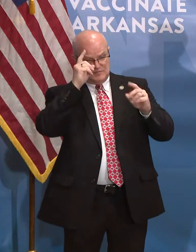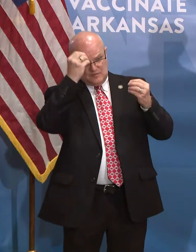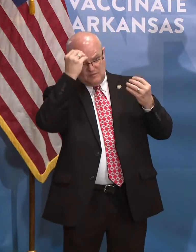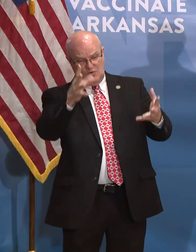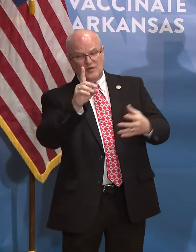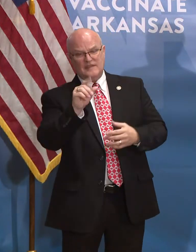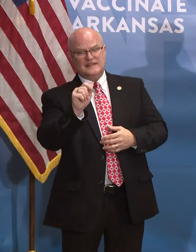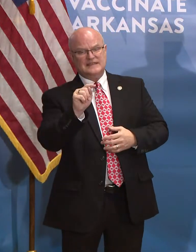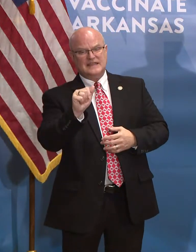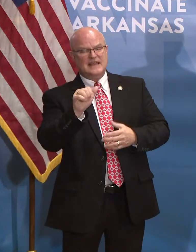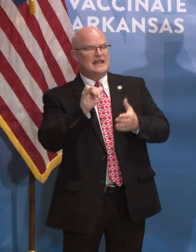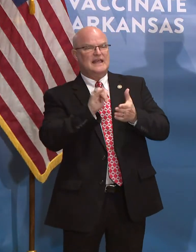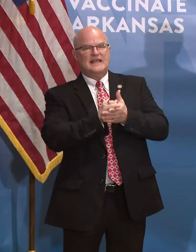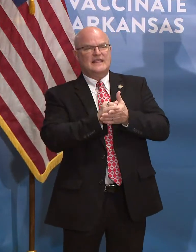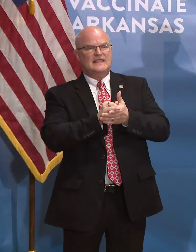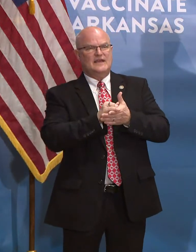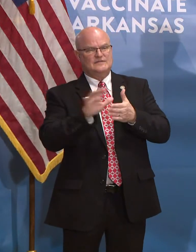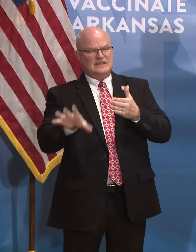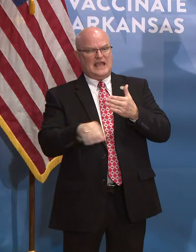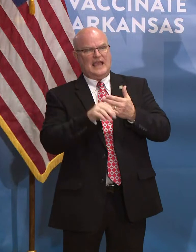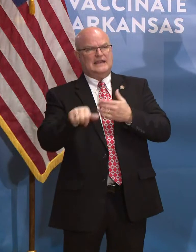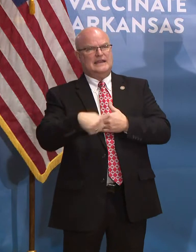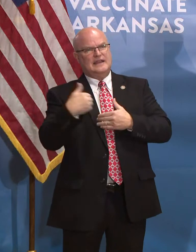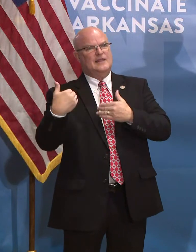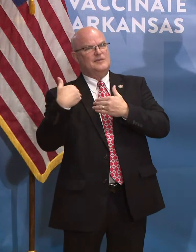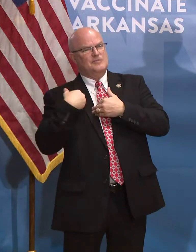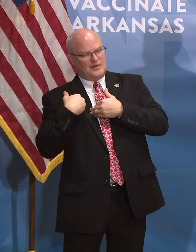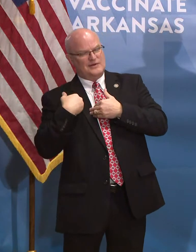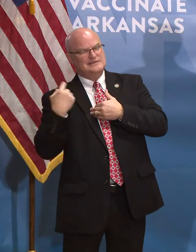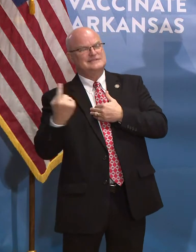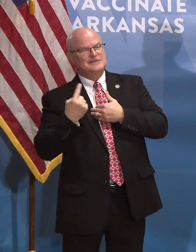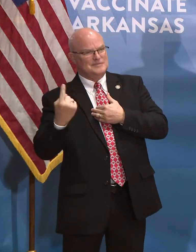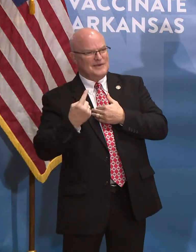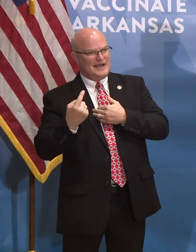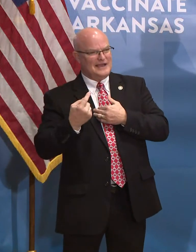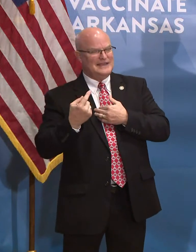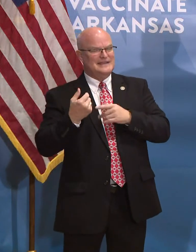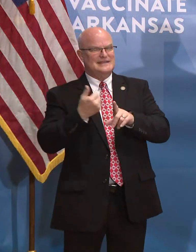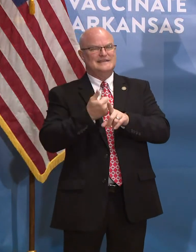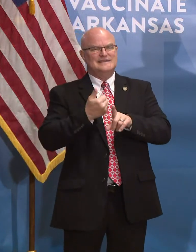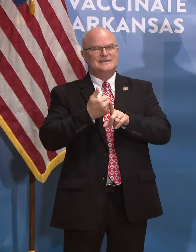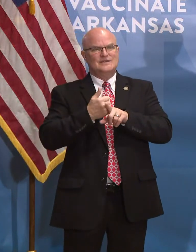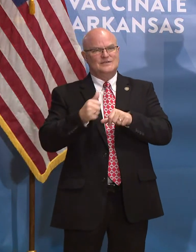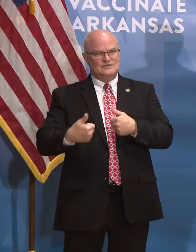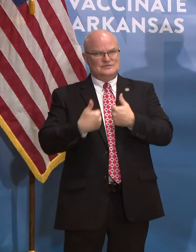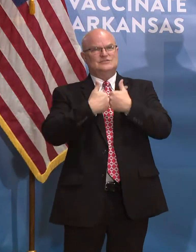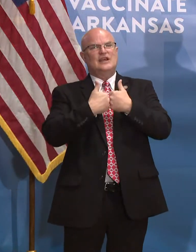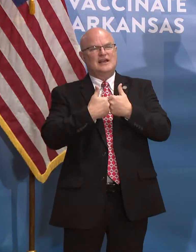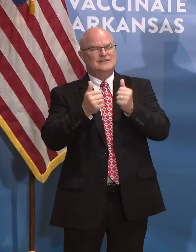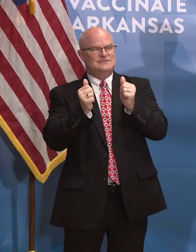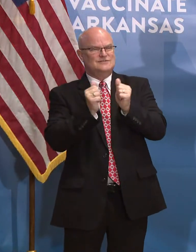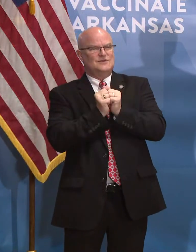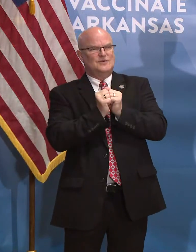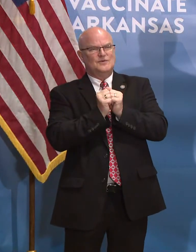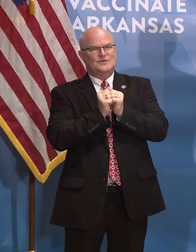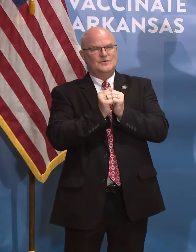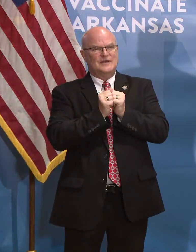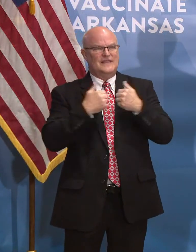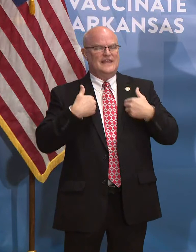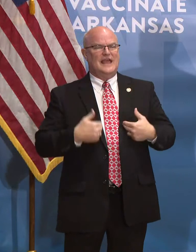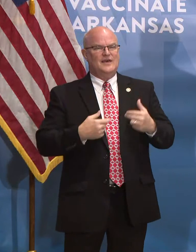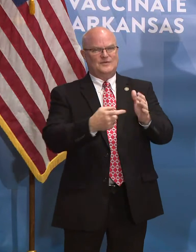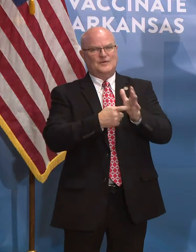data. That would just add another burden on somebody who is challenged with their